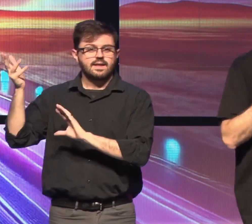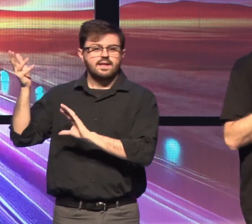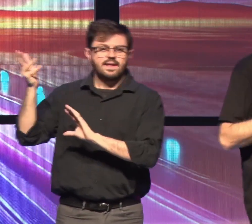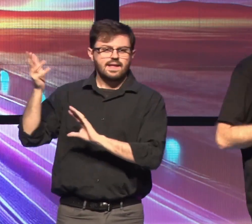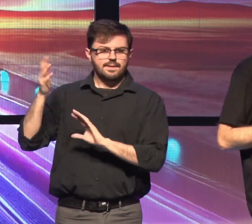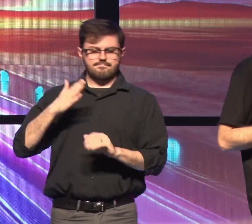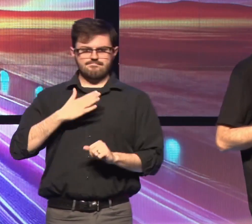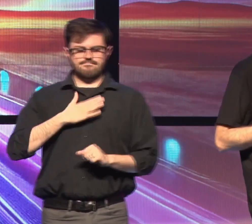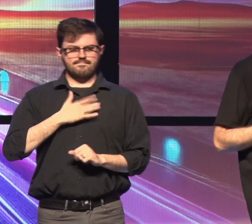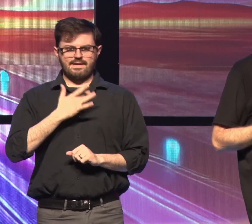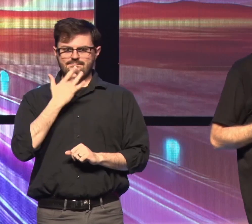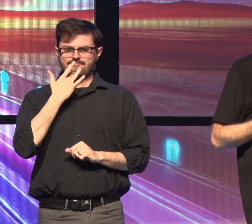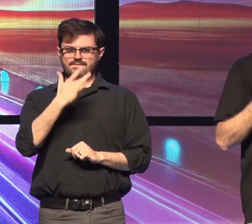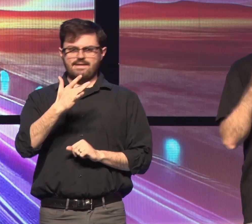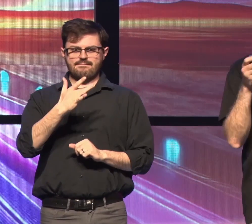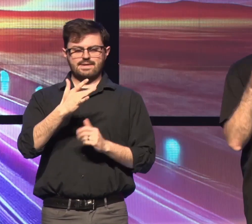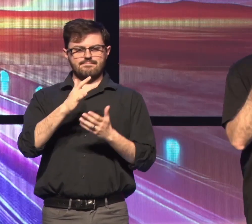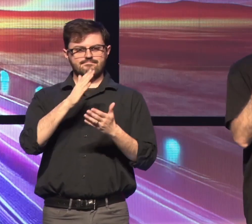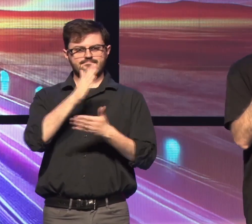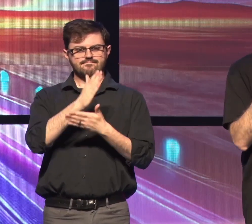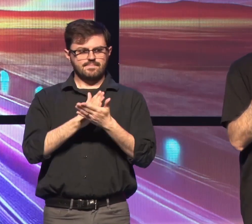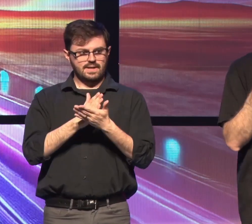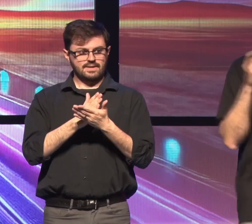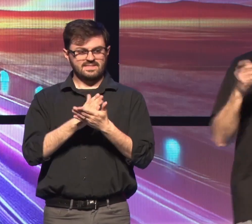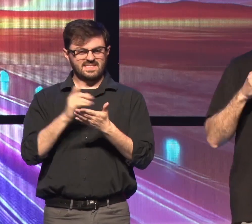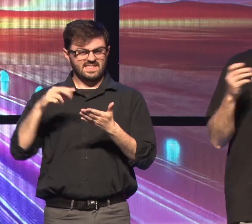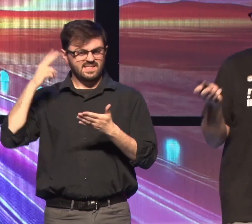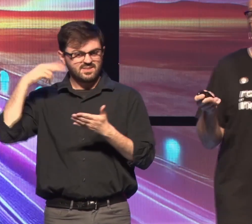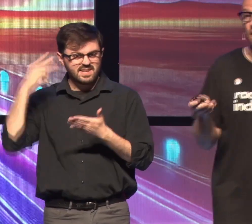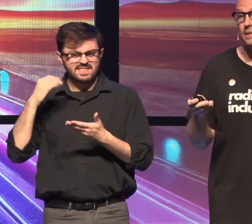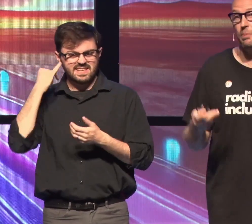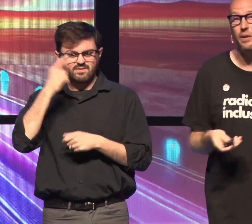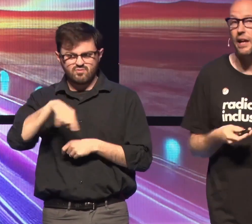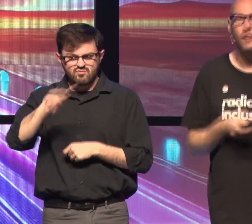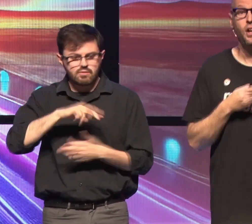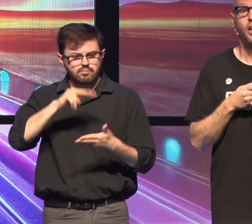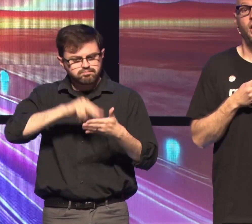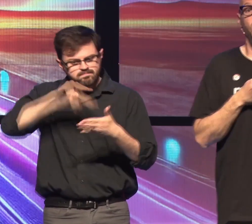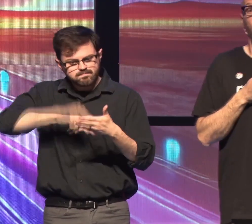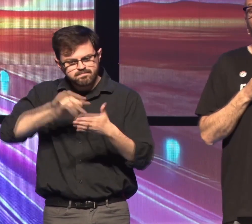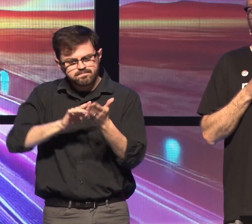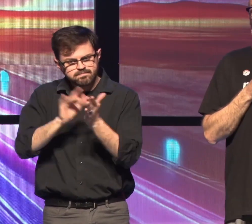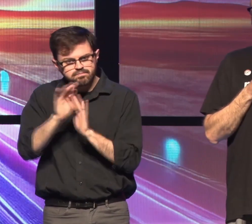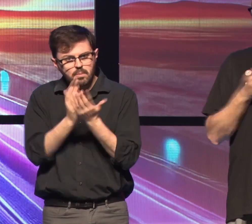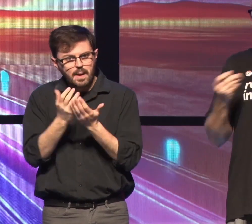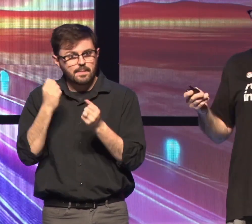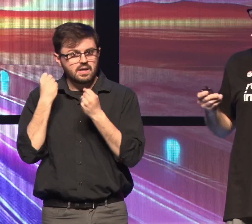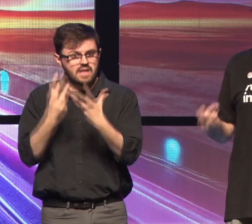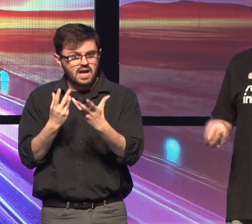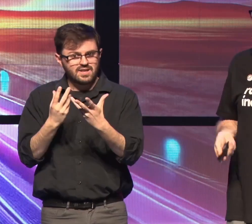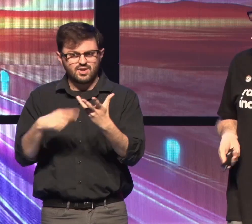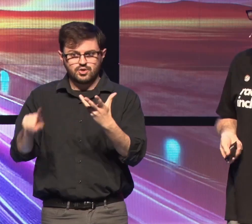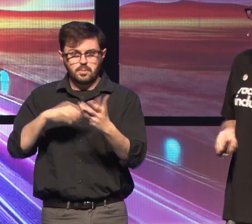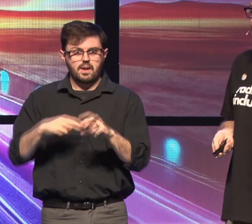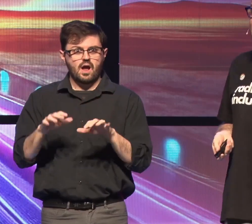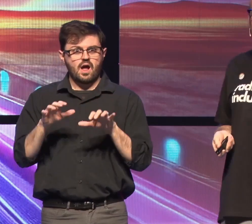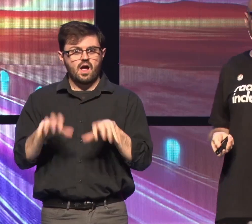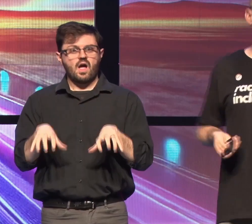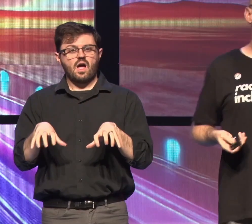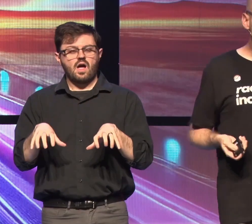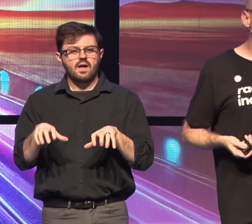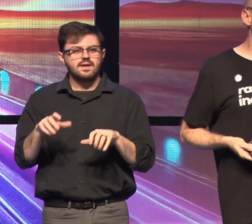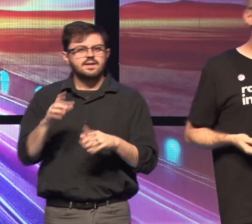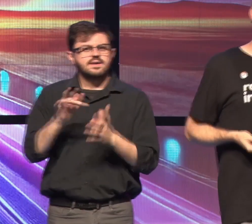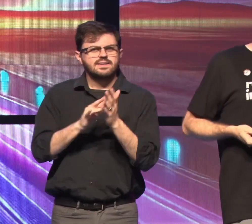this is crazy because some of you who've been around the Bible a lot, you're not going to believe this, but like Jesus actually is